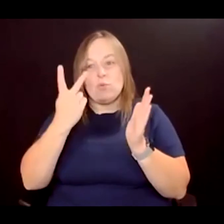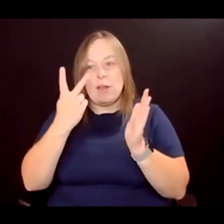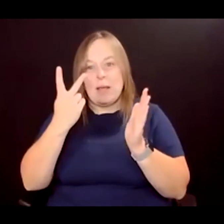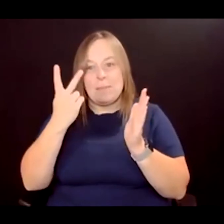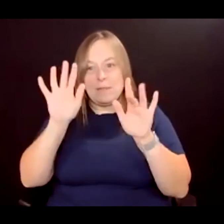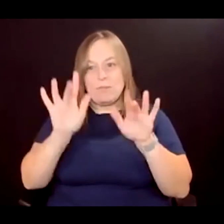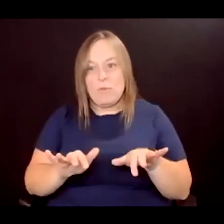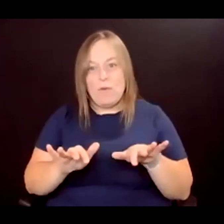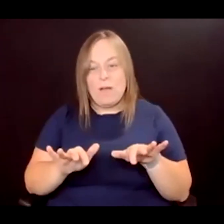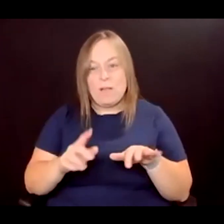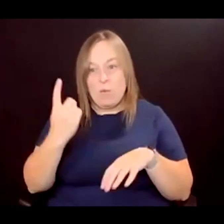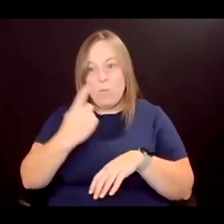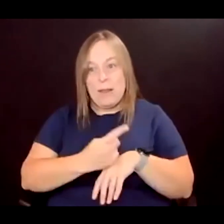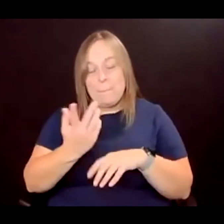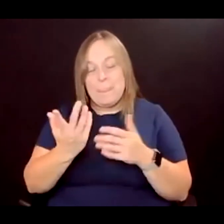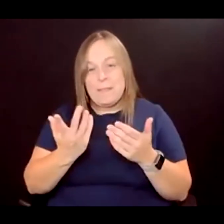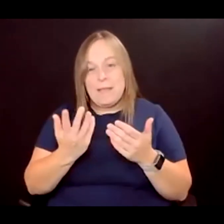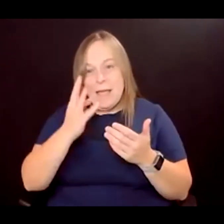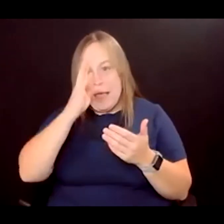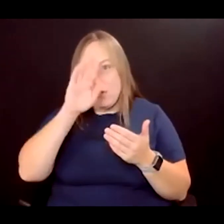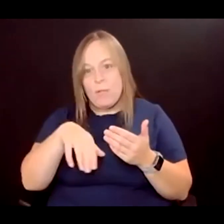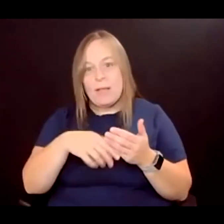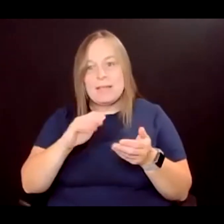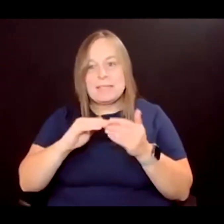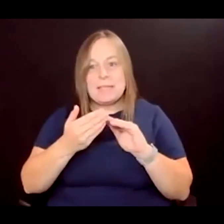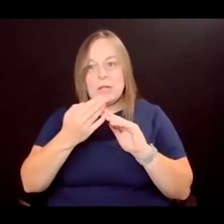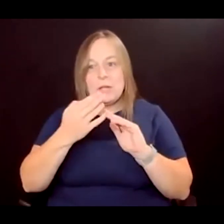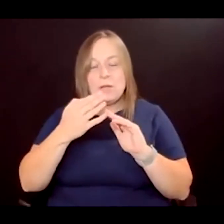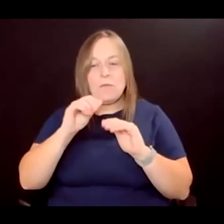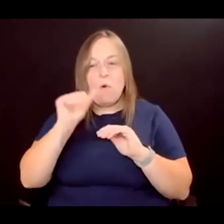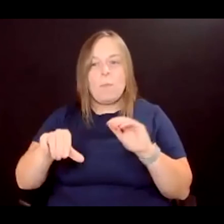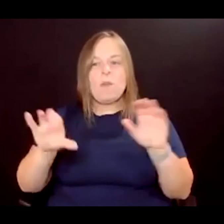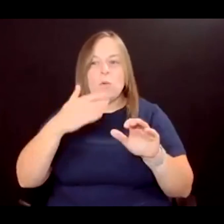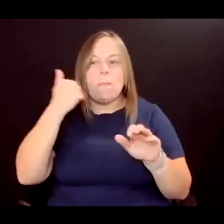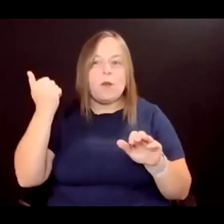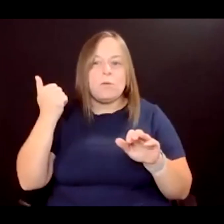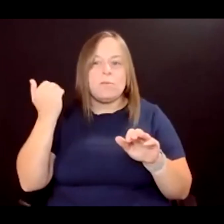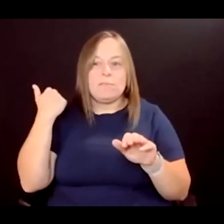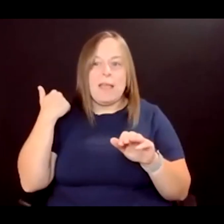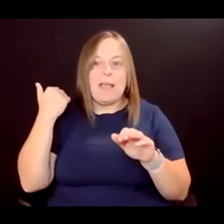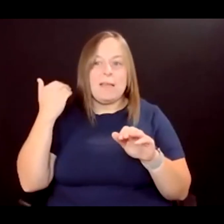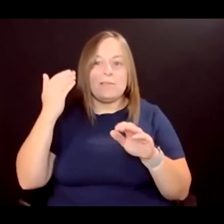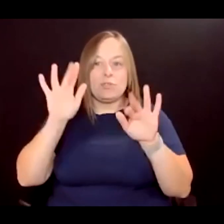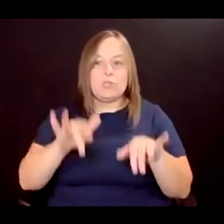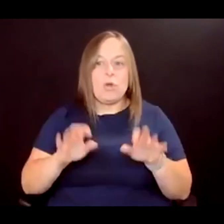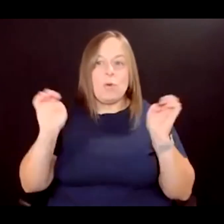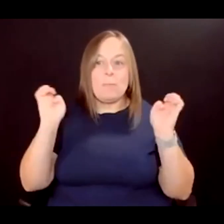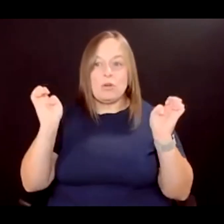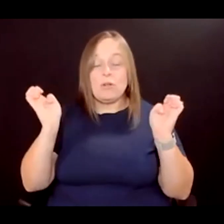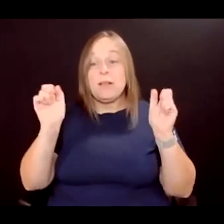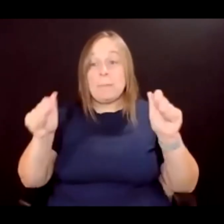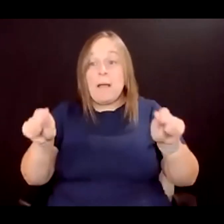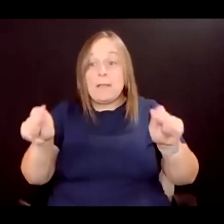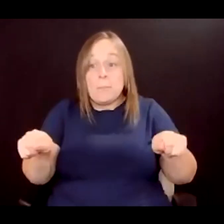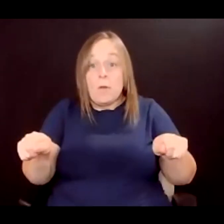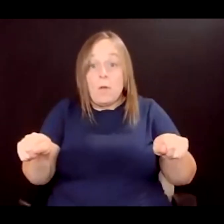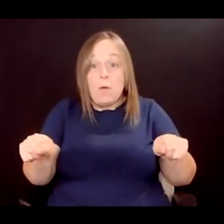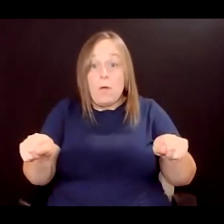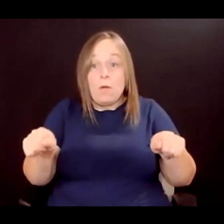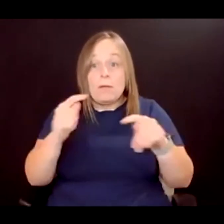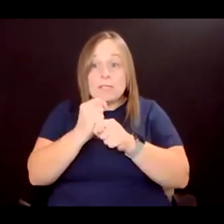One of the major issues in parks, I think that you hit the nail on the head, Shamika, when you said that the city had their own agenda.